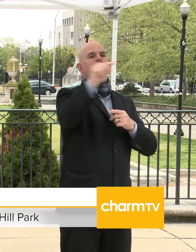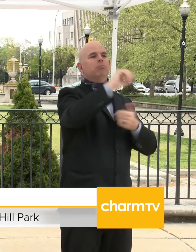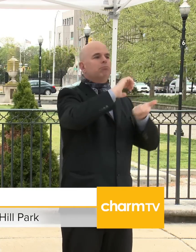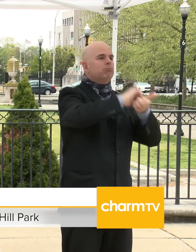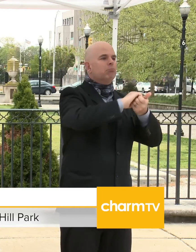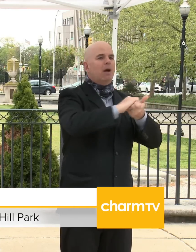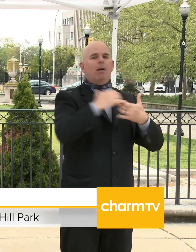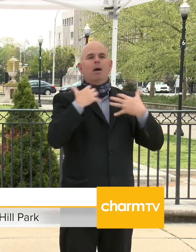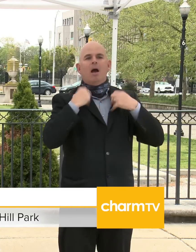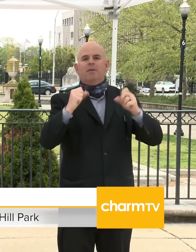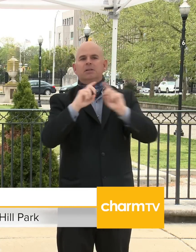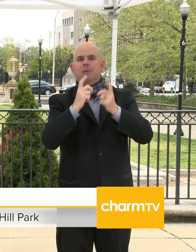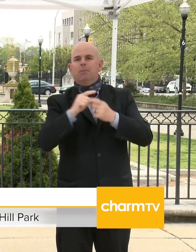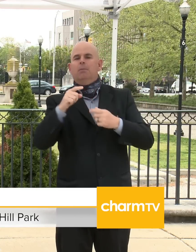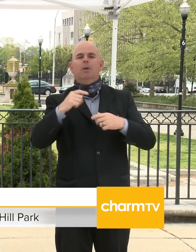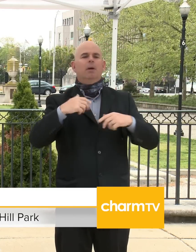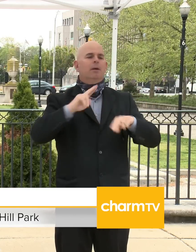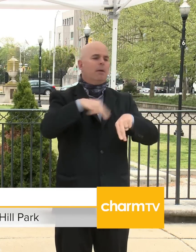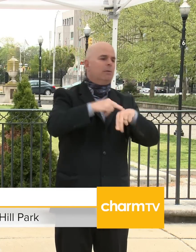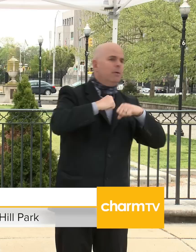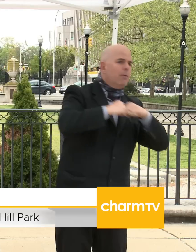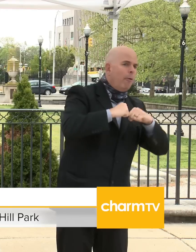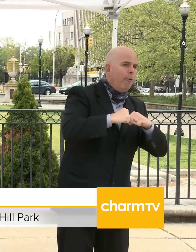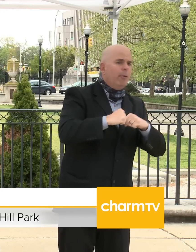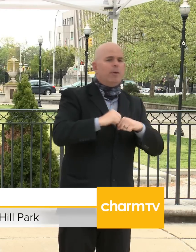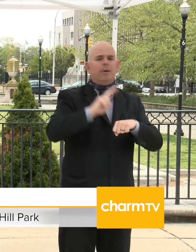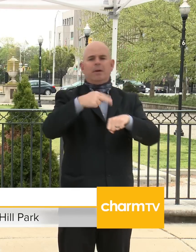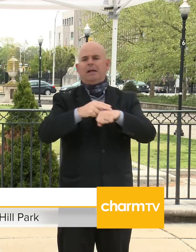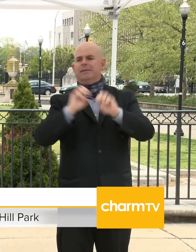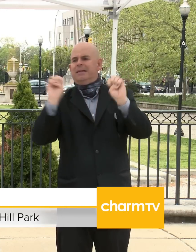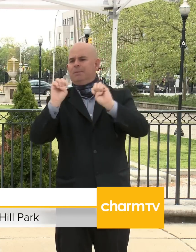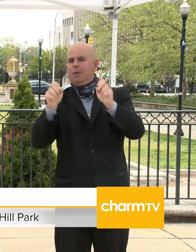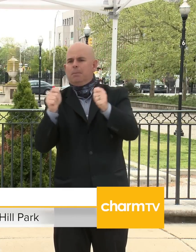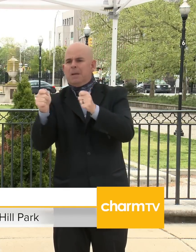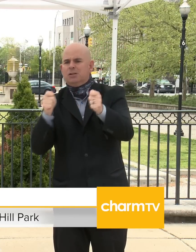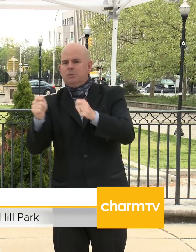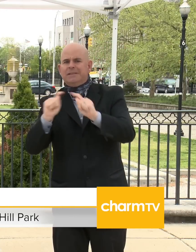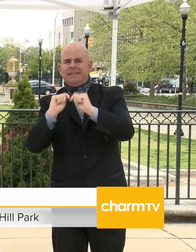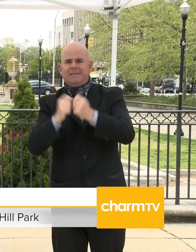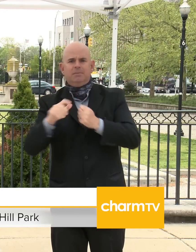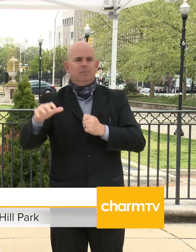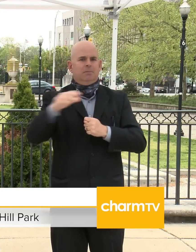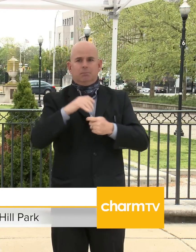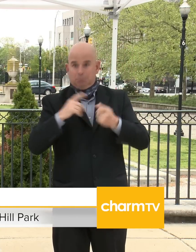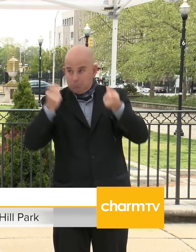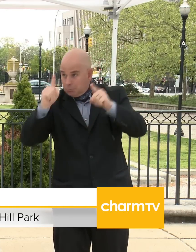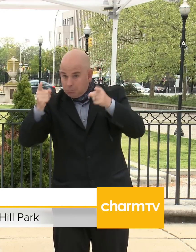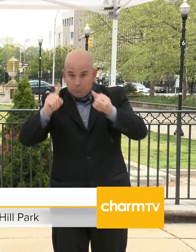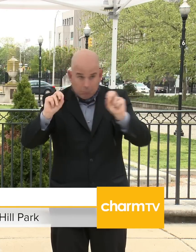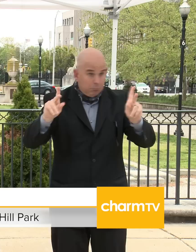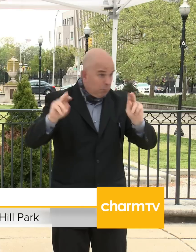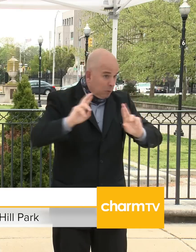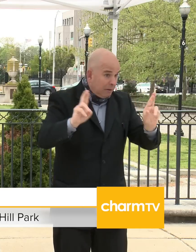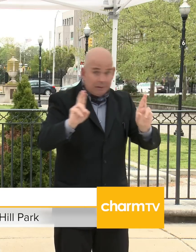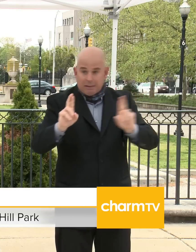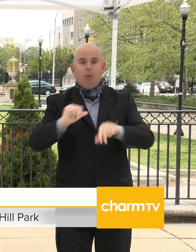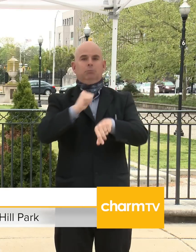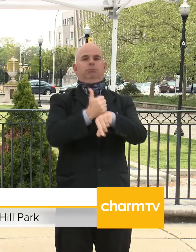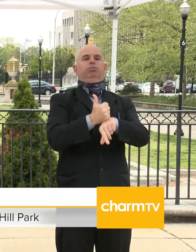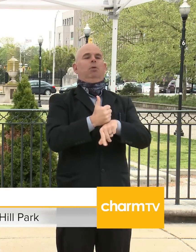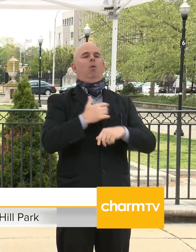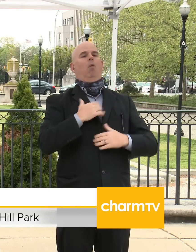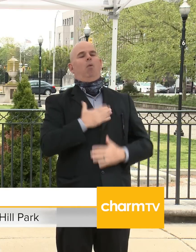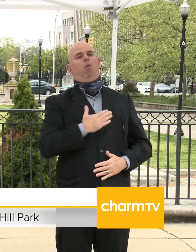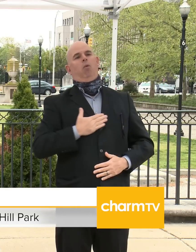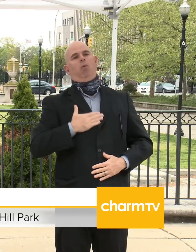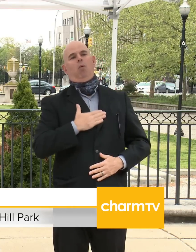the Office of Emergency Management for their efforts to bring this testing site online today. The Druid Hill location will be